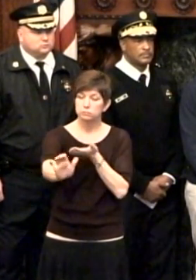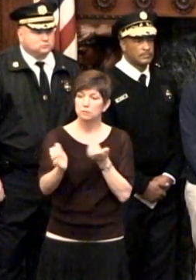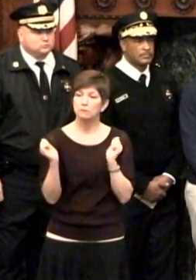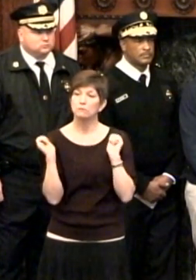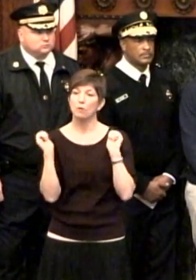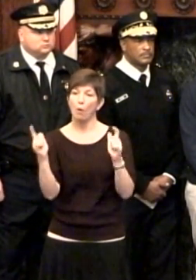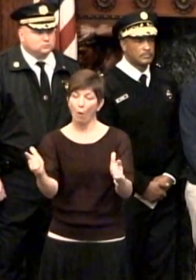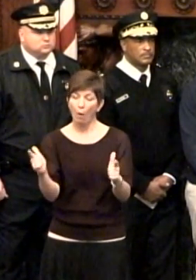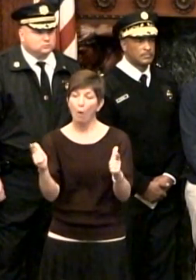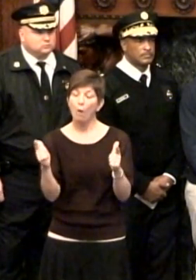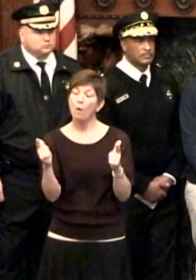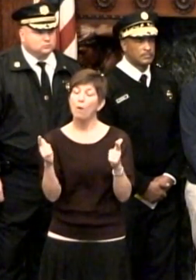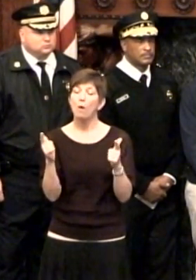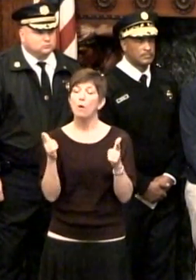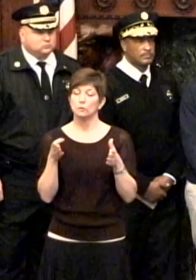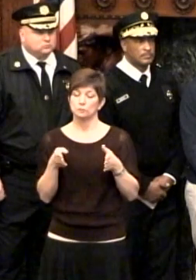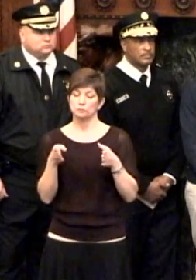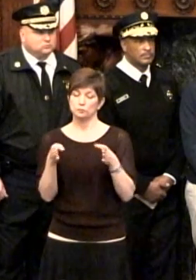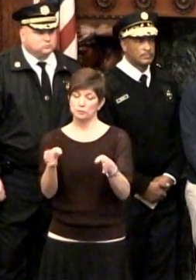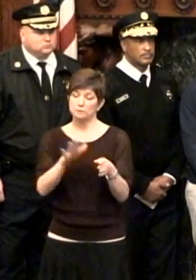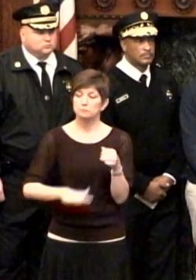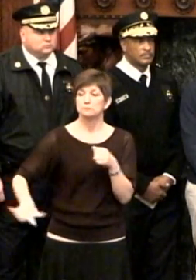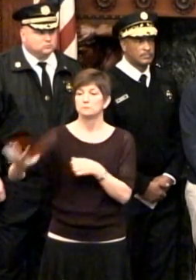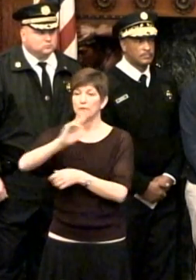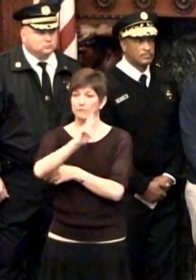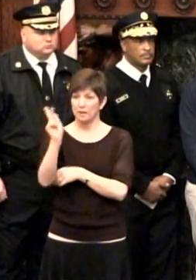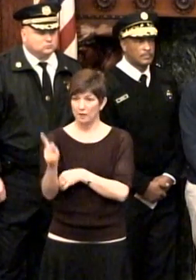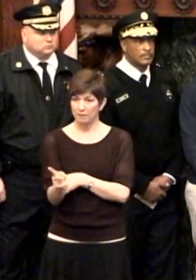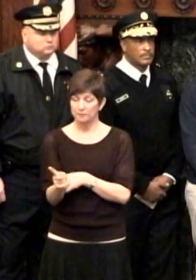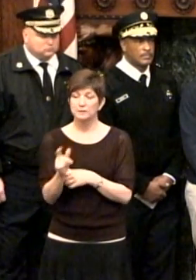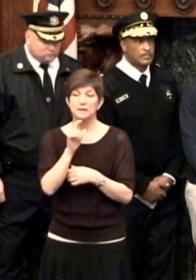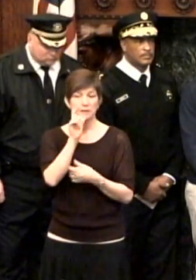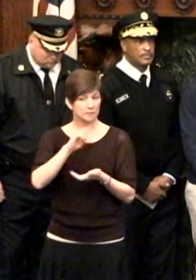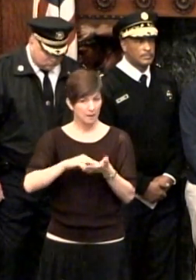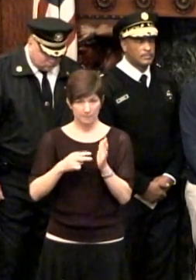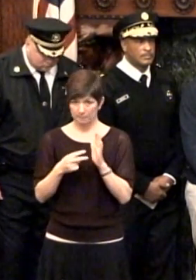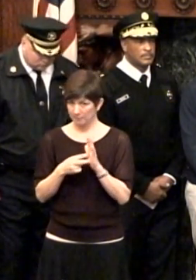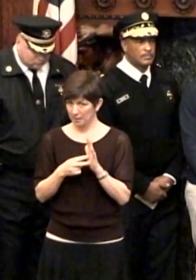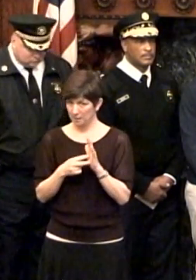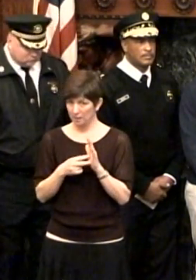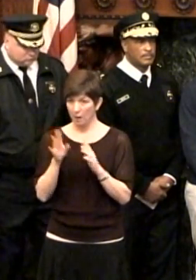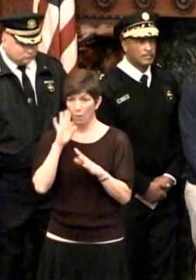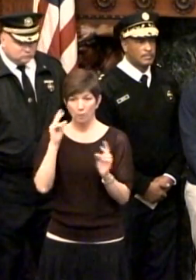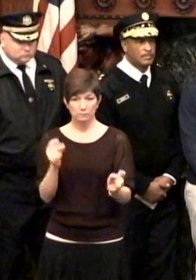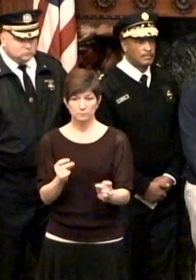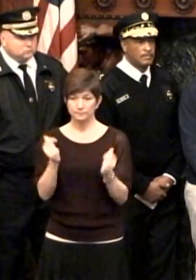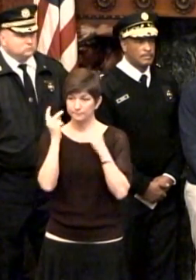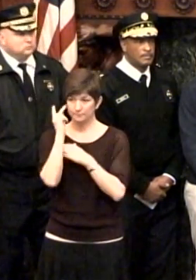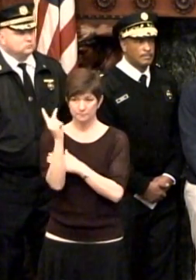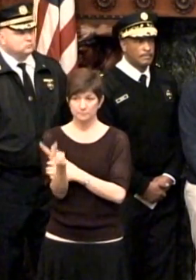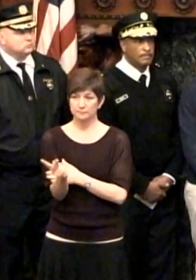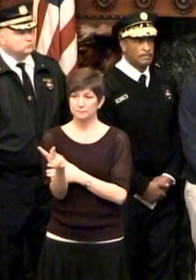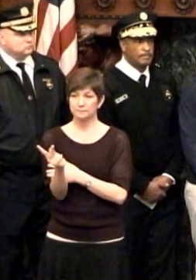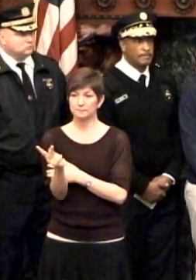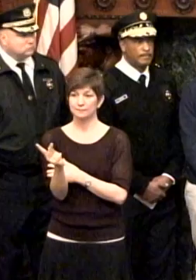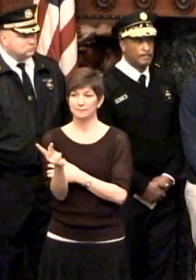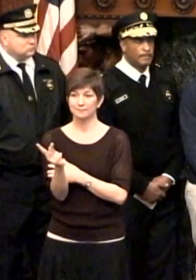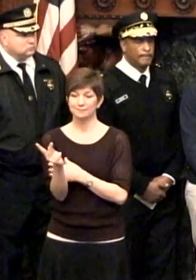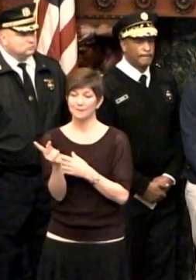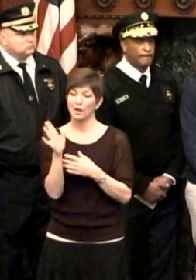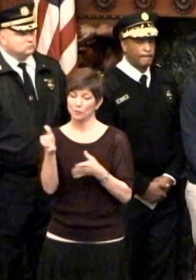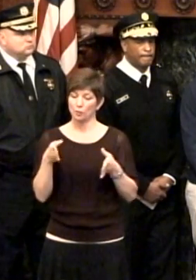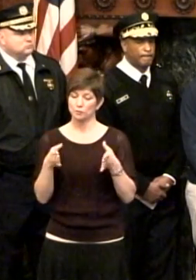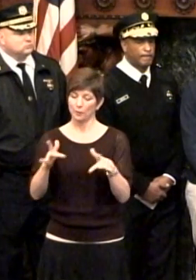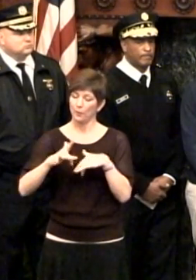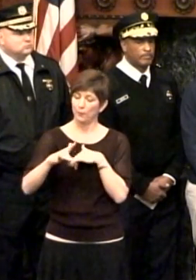of residential streets all across the city of Philadelphia. That does not mean that you will immediately see blacktop on your